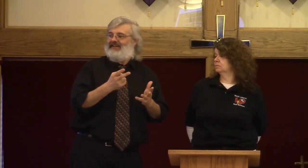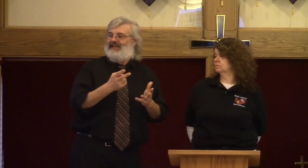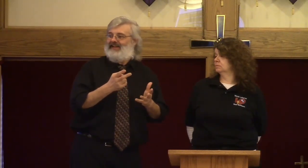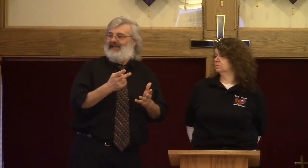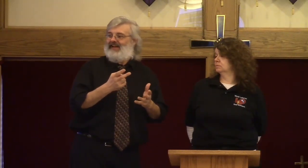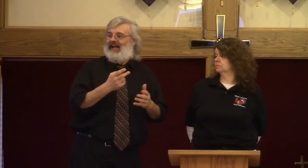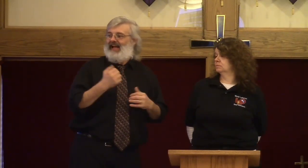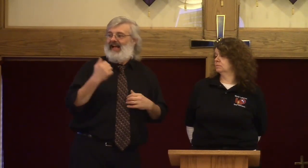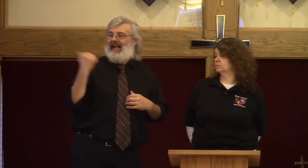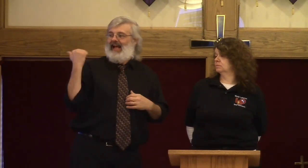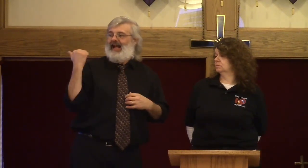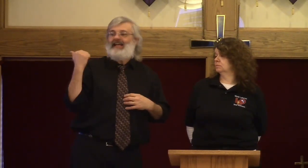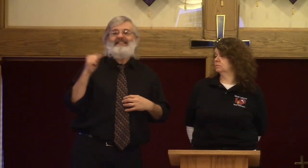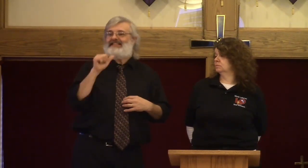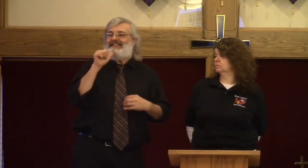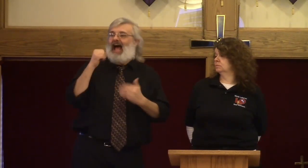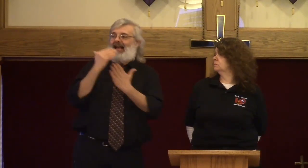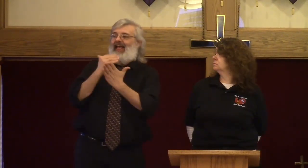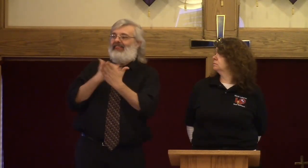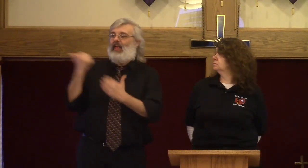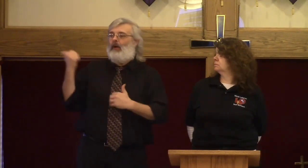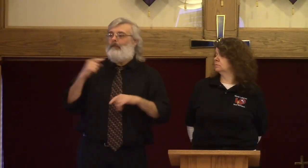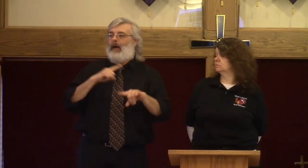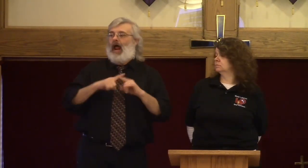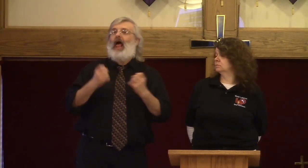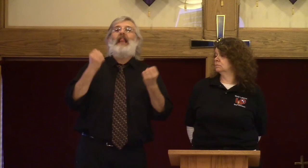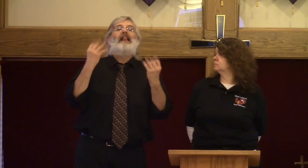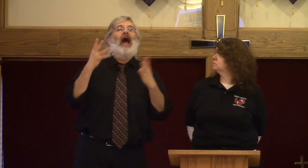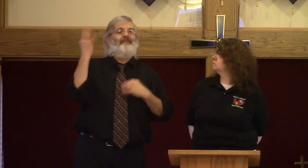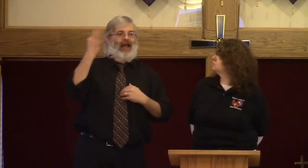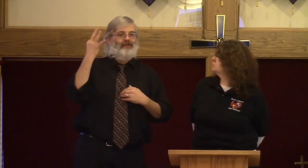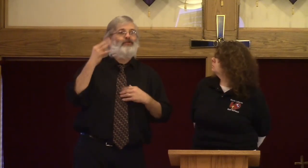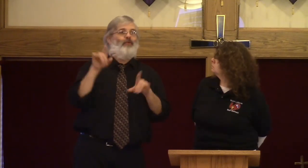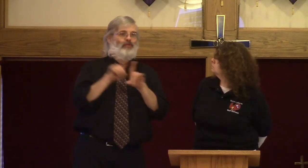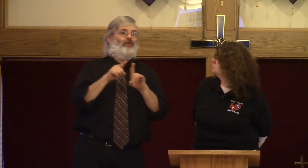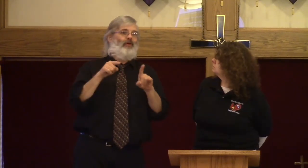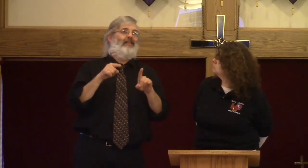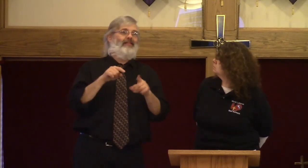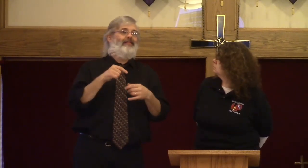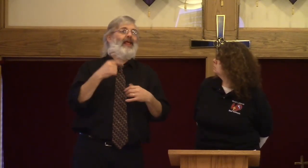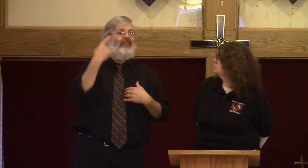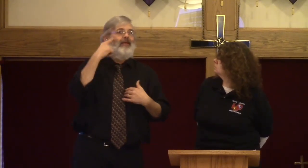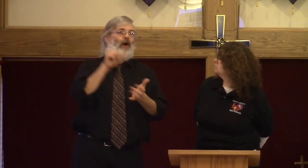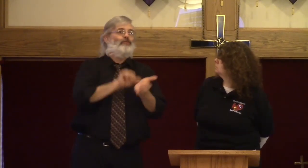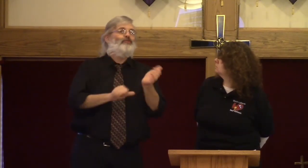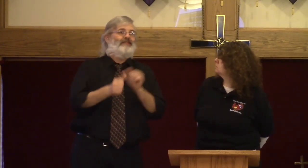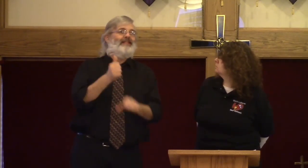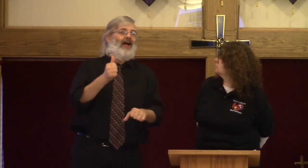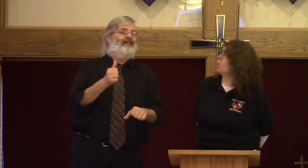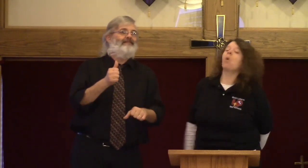it's not in there, but a lot of pastors kill themselves or their health.